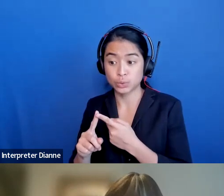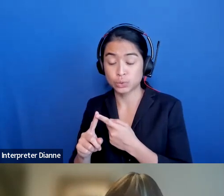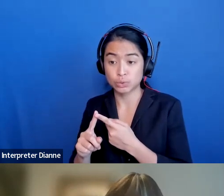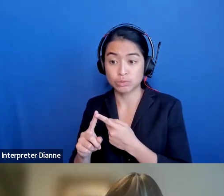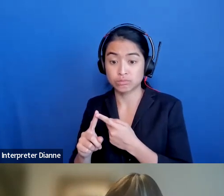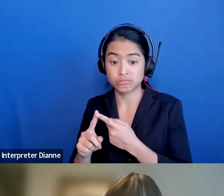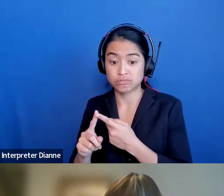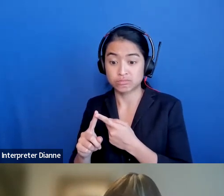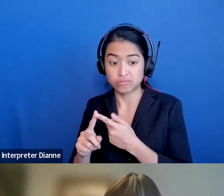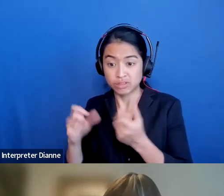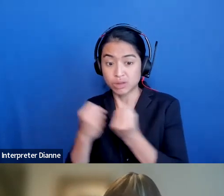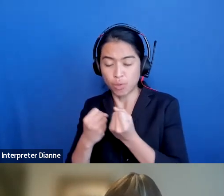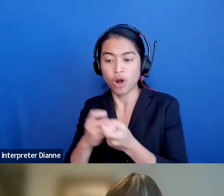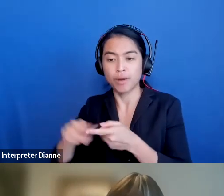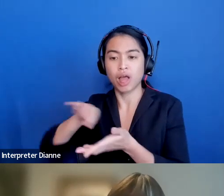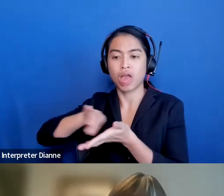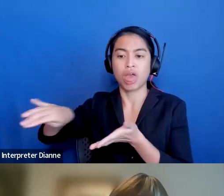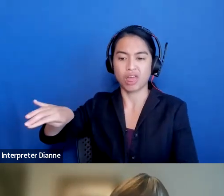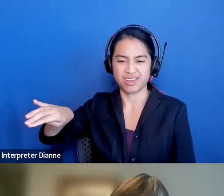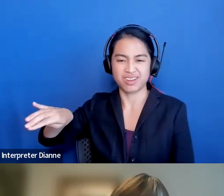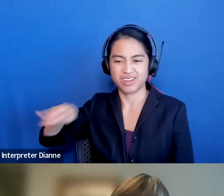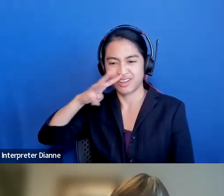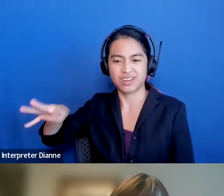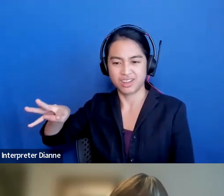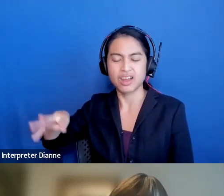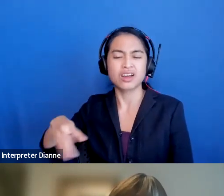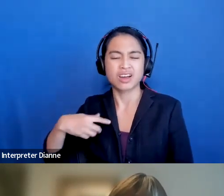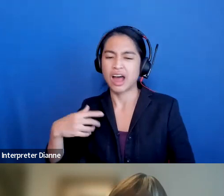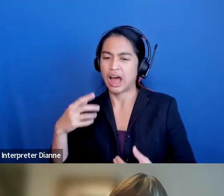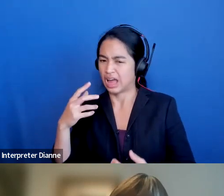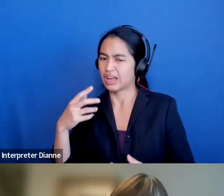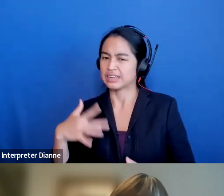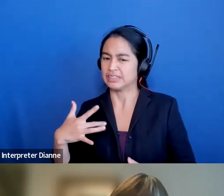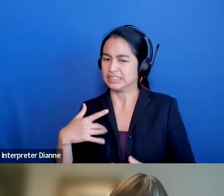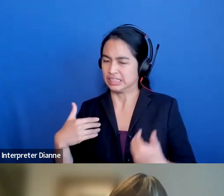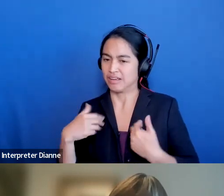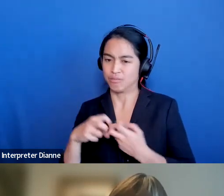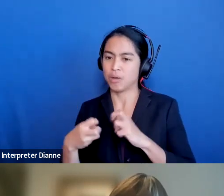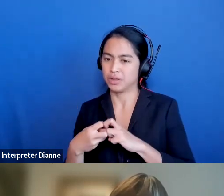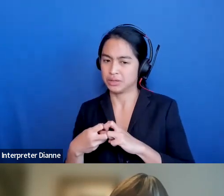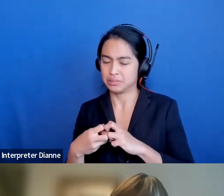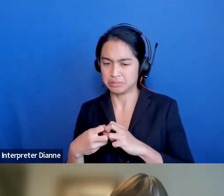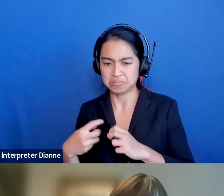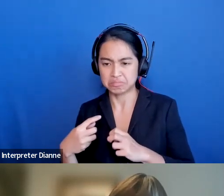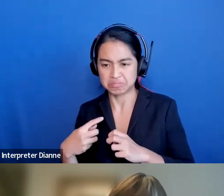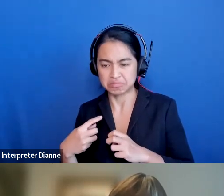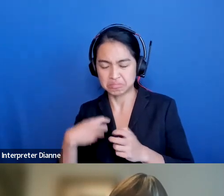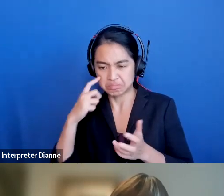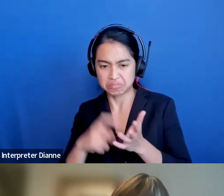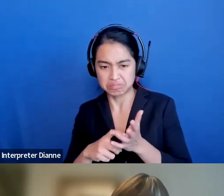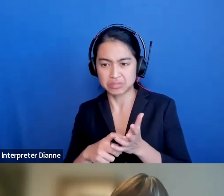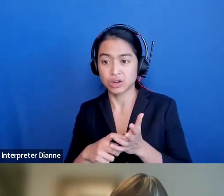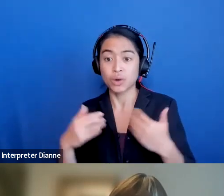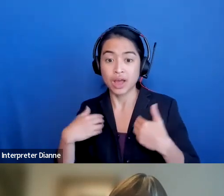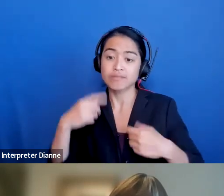left out. There's problems here that I see. I mean, I think I see and we've got all this